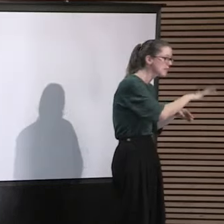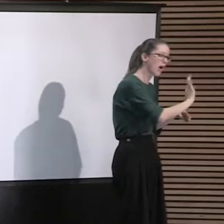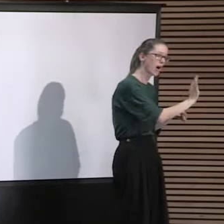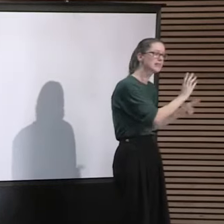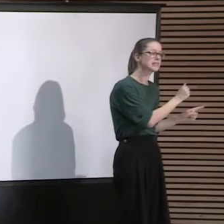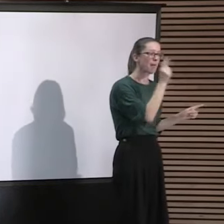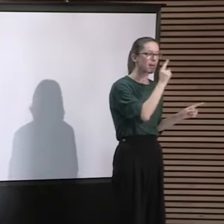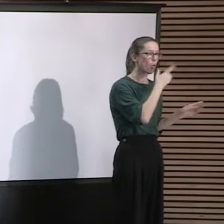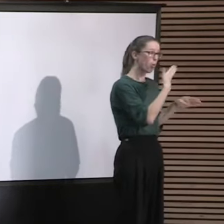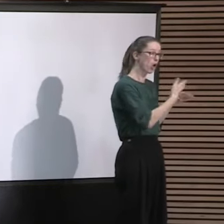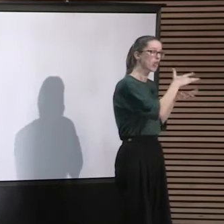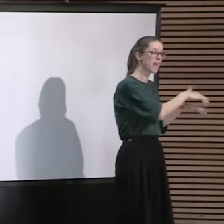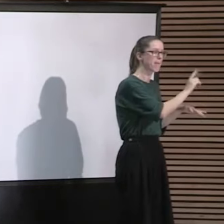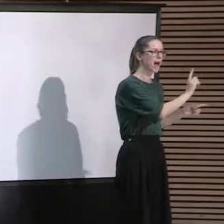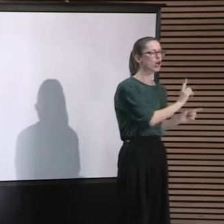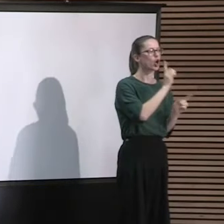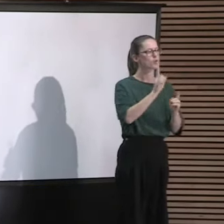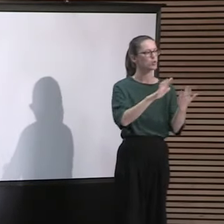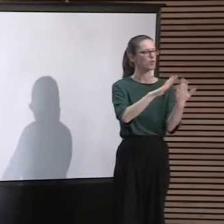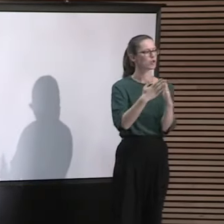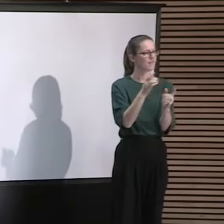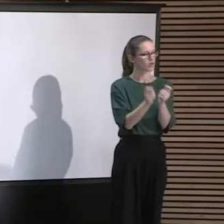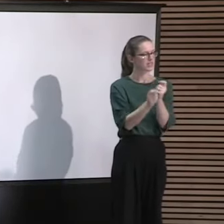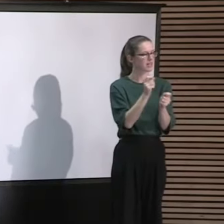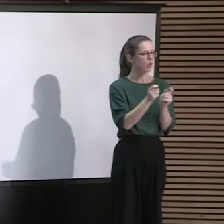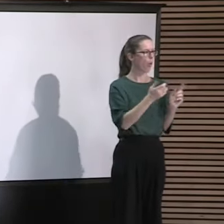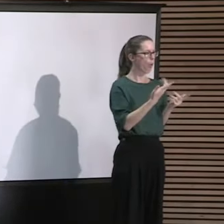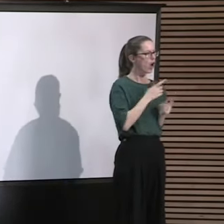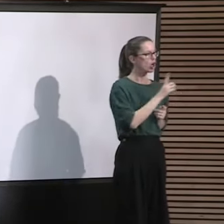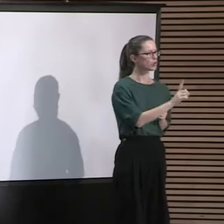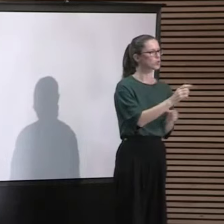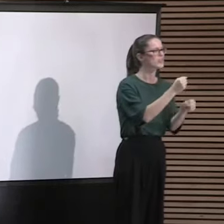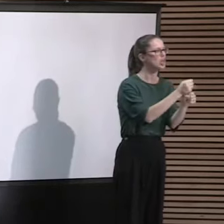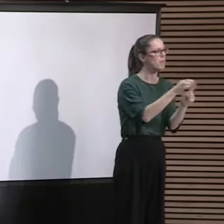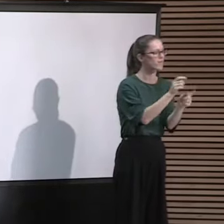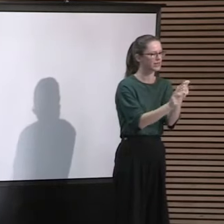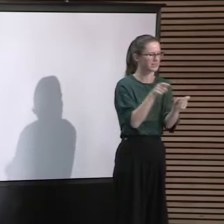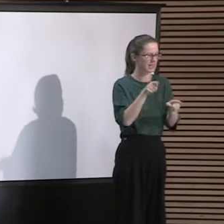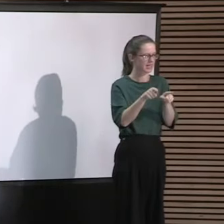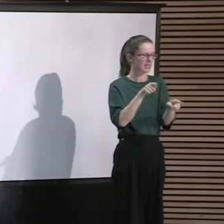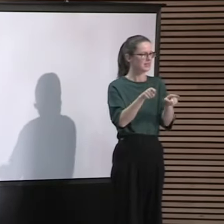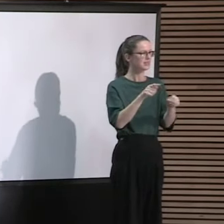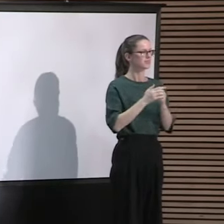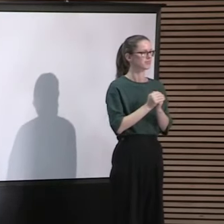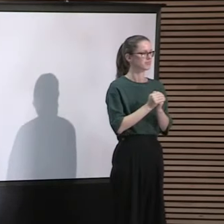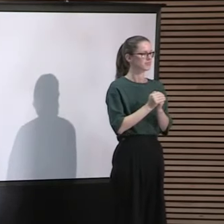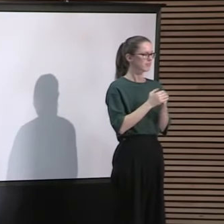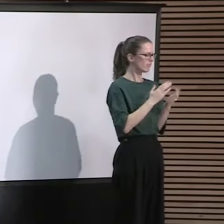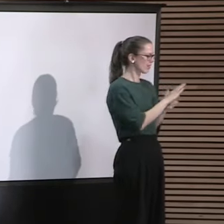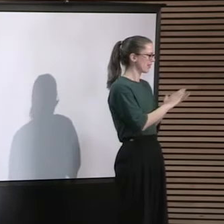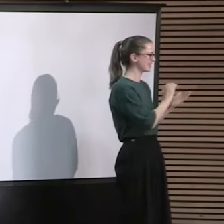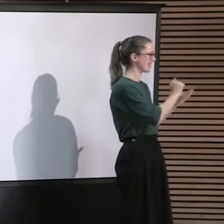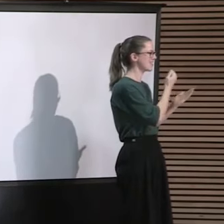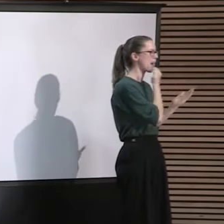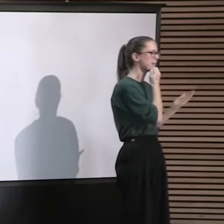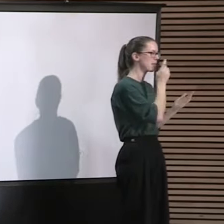a community-based assessment centre, a CBAC, or who got tested at their GPs, we, up until now, have not necessarily been recording